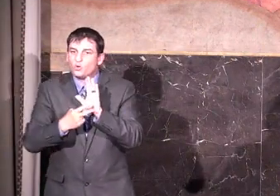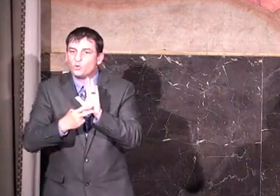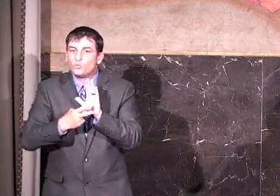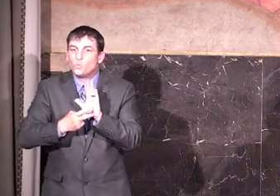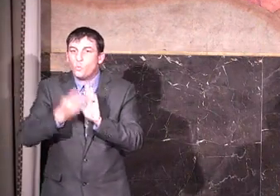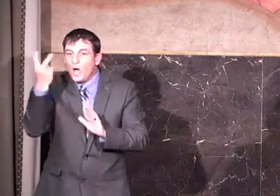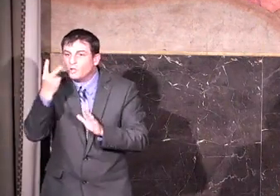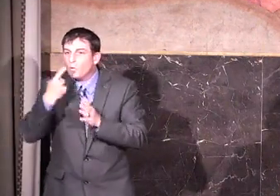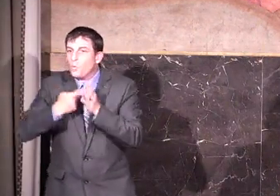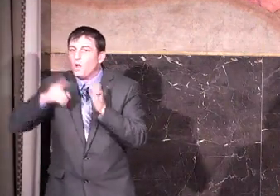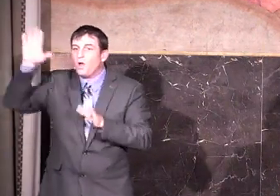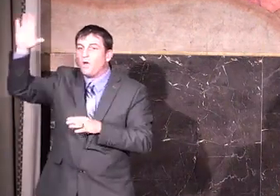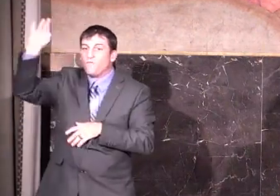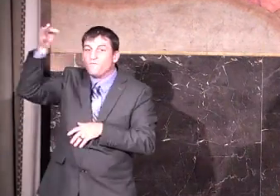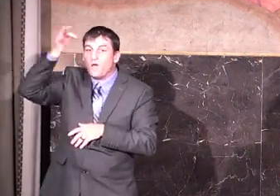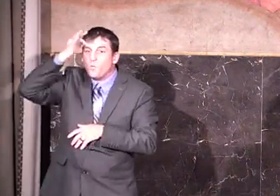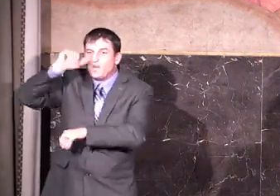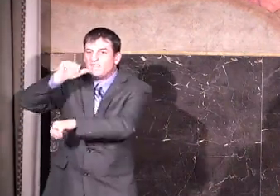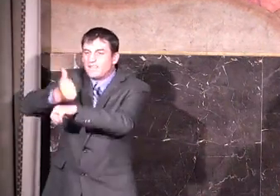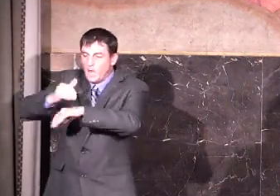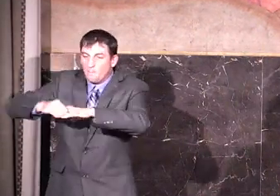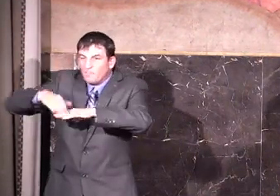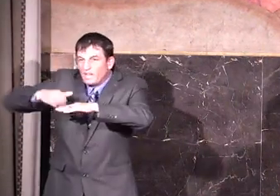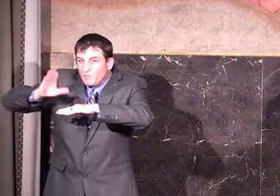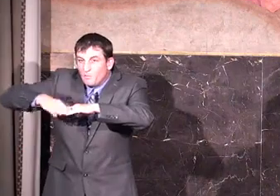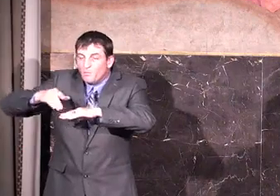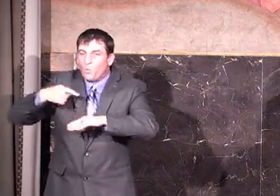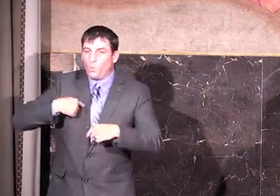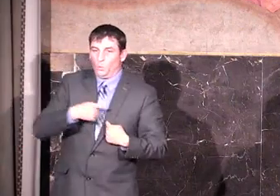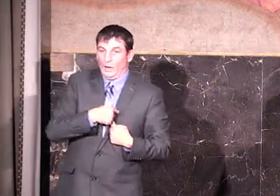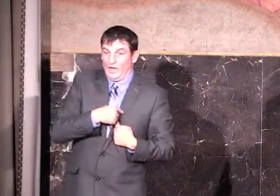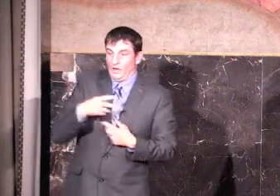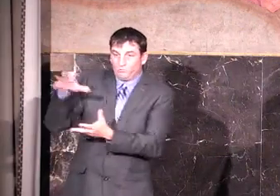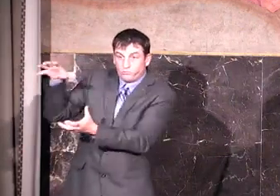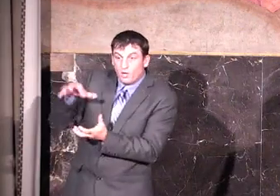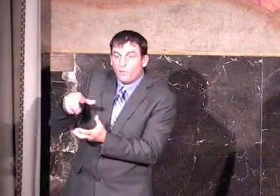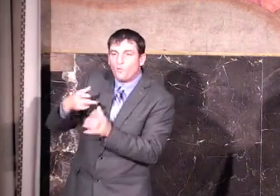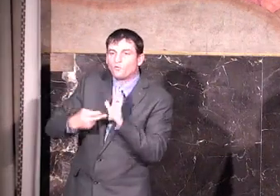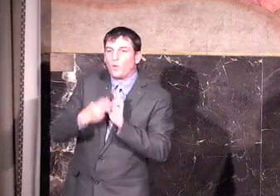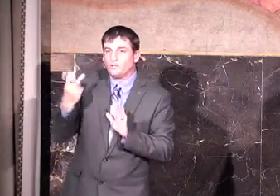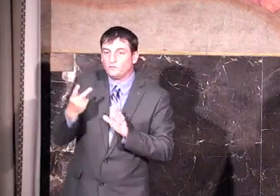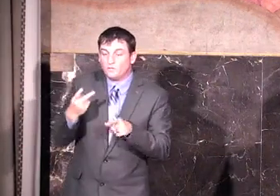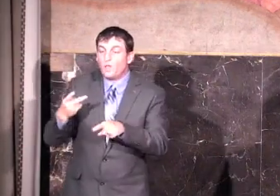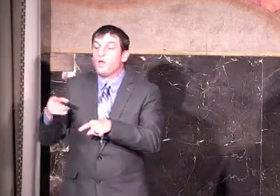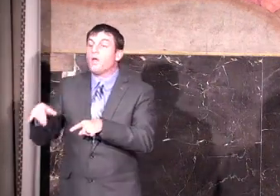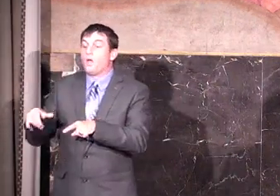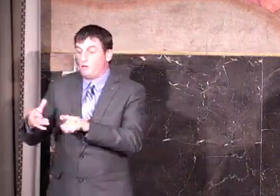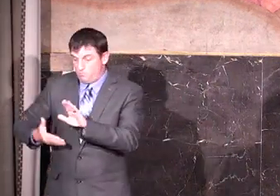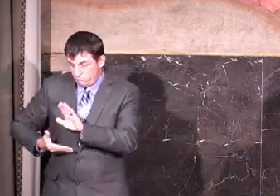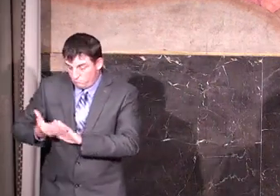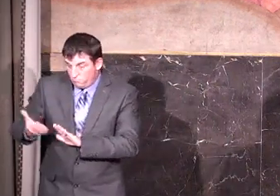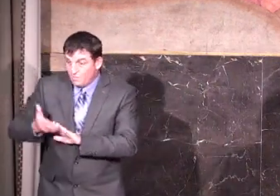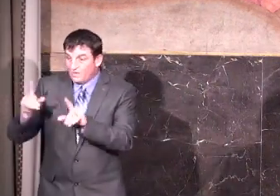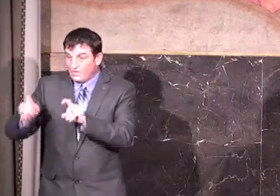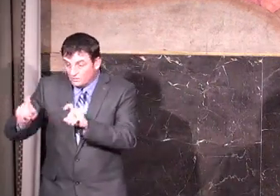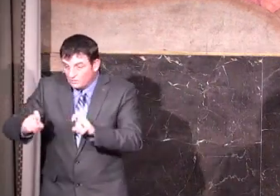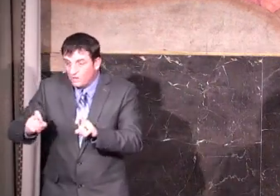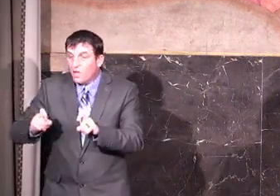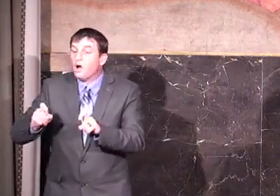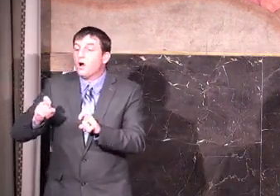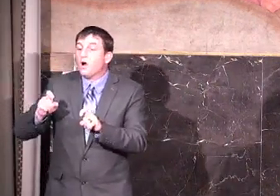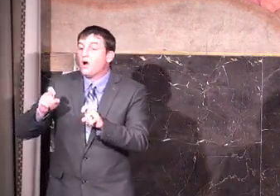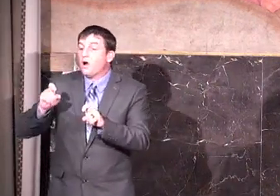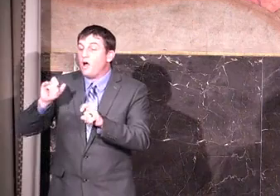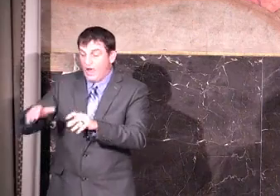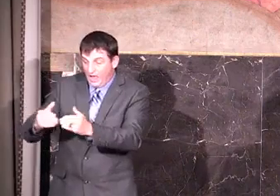standard. So as you get that testing capacity online, then you have the ability to do some things that you